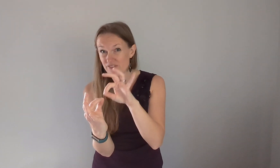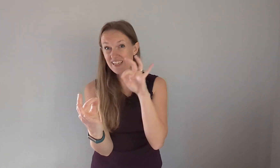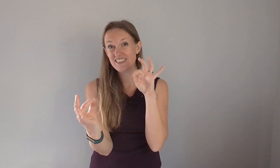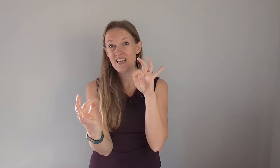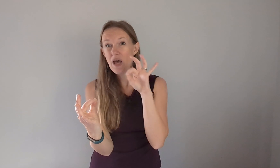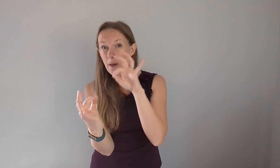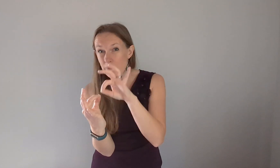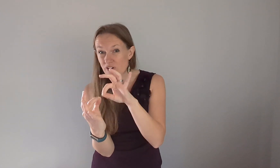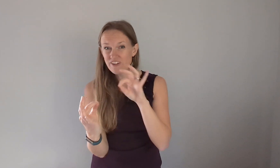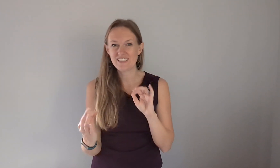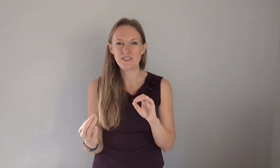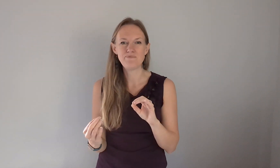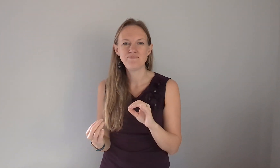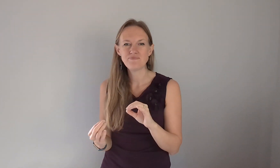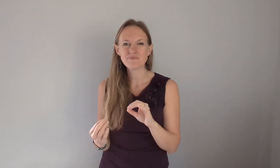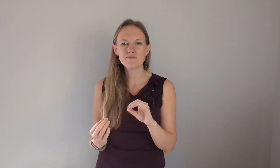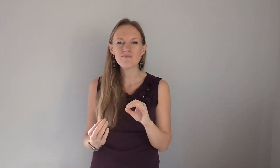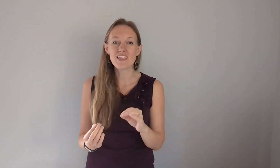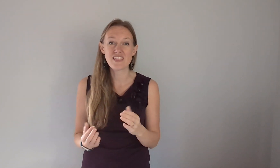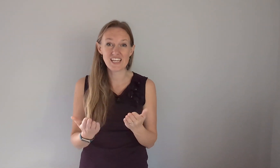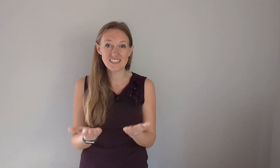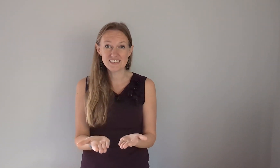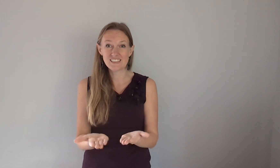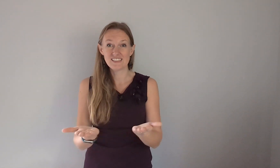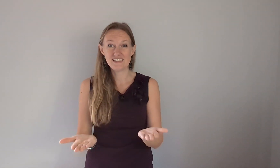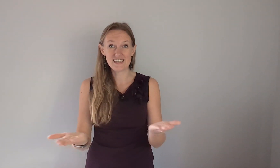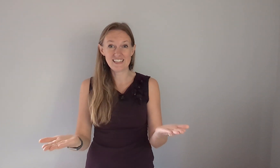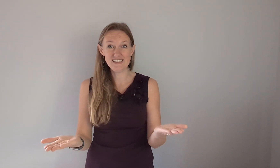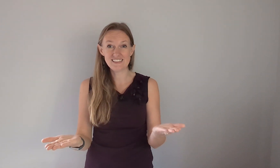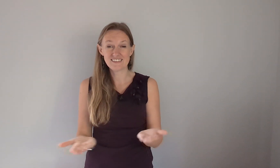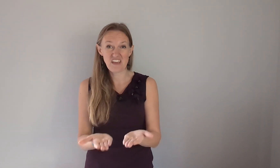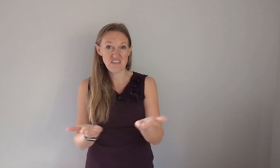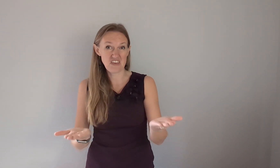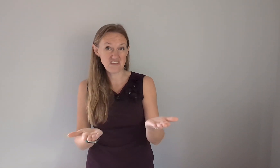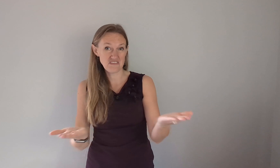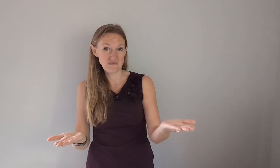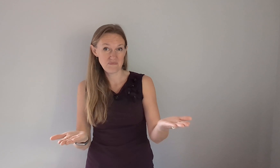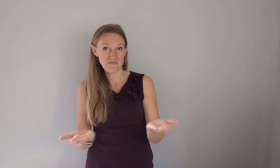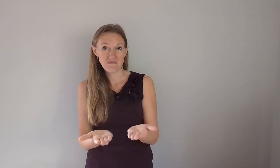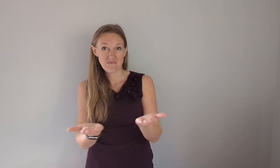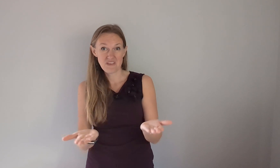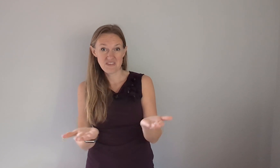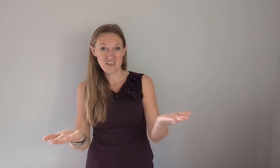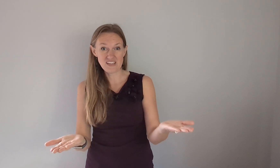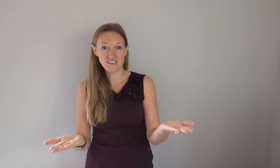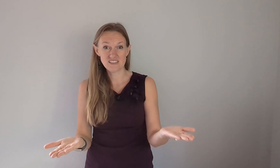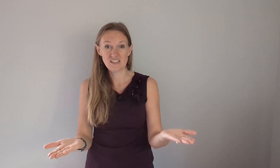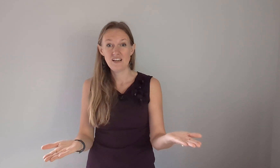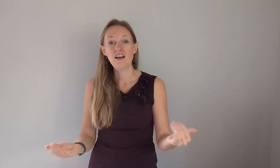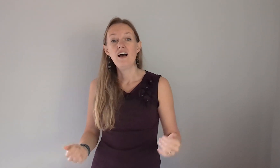perfect. Perfect. Things like this. Okay, things, things.